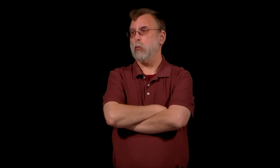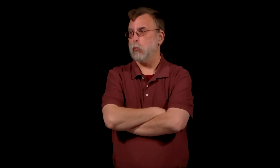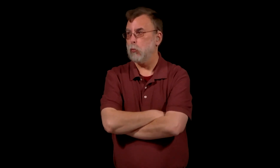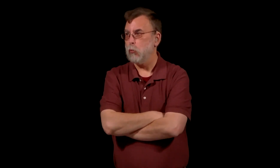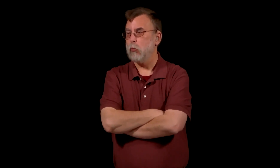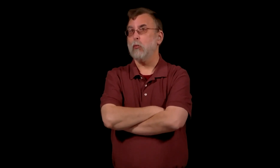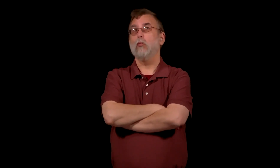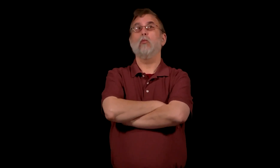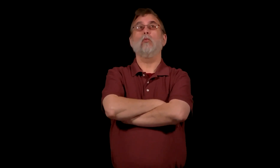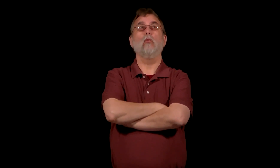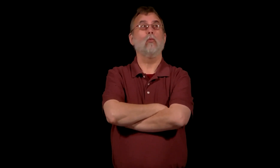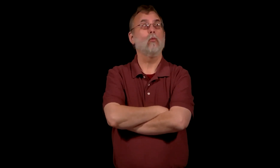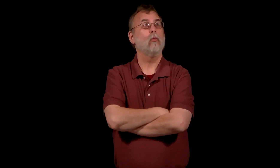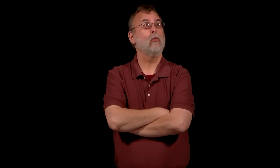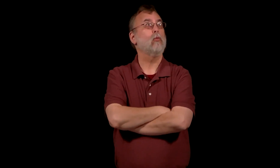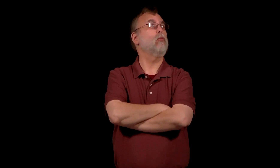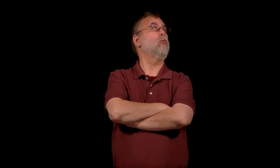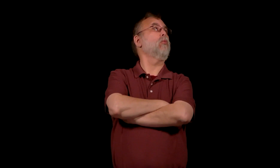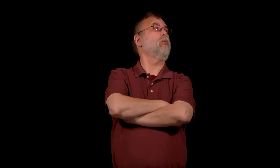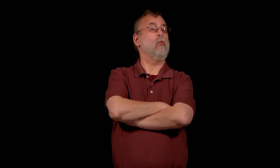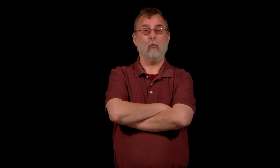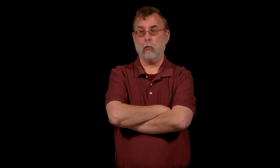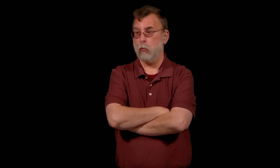like sitting there like, okay, I'm listening.